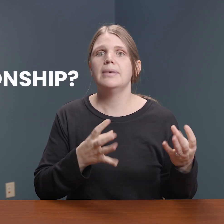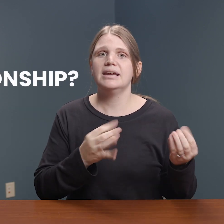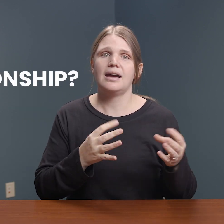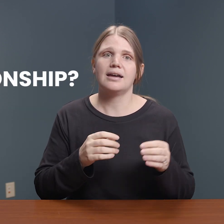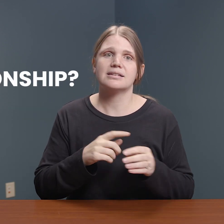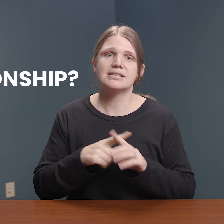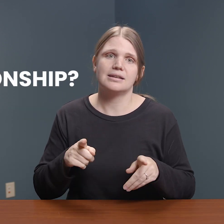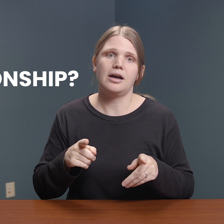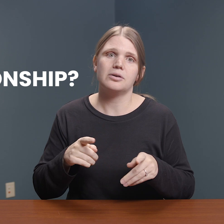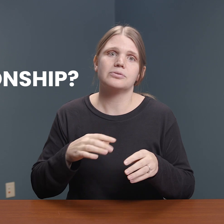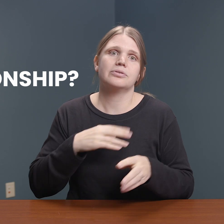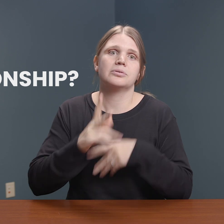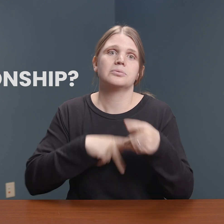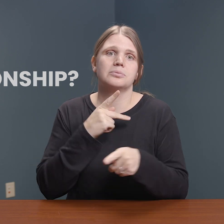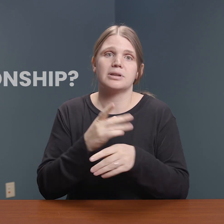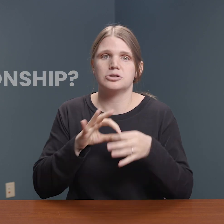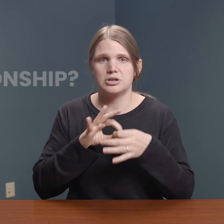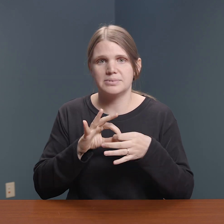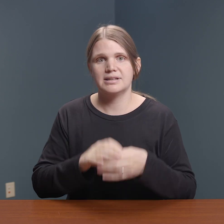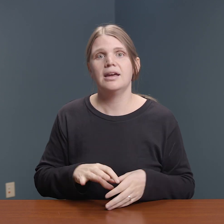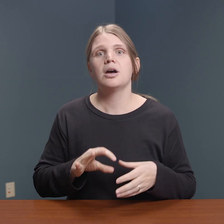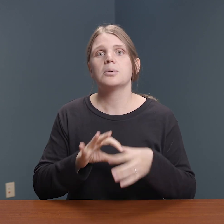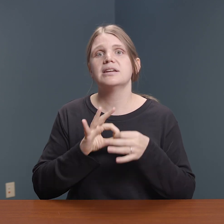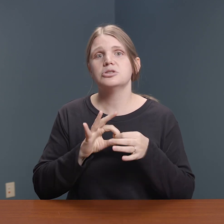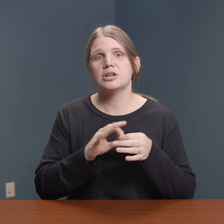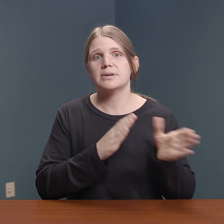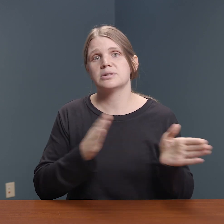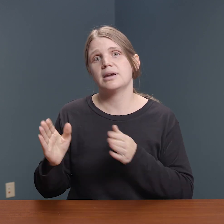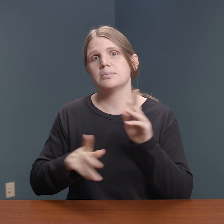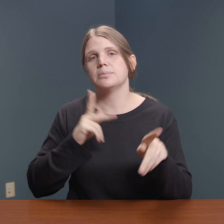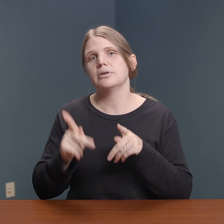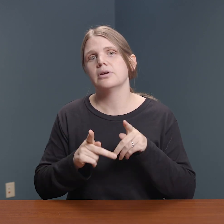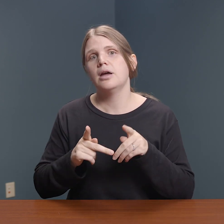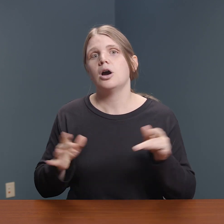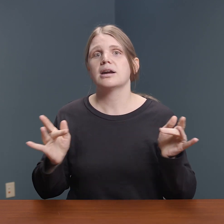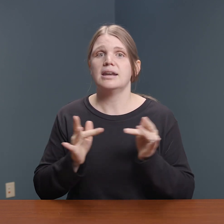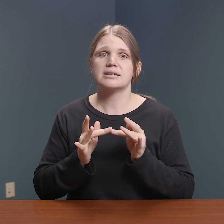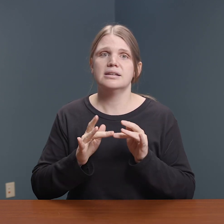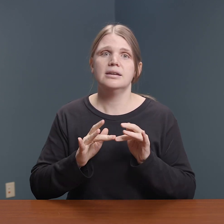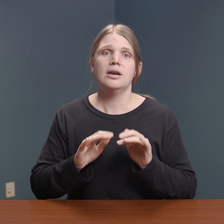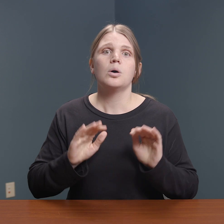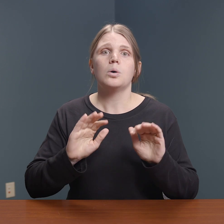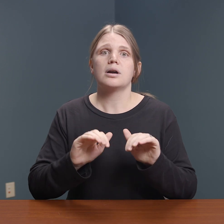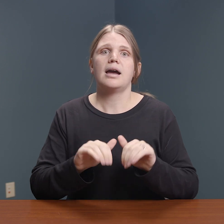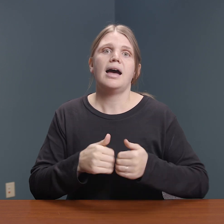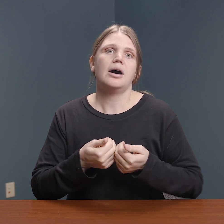many kinds of relationships. A relationship is the way that people are connected or how